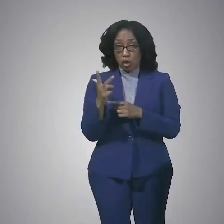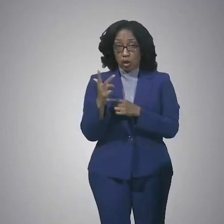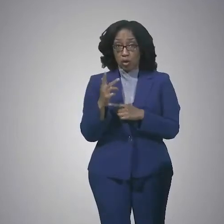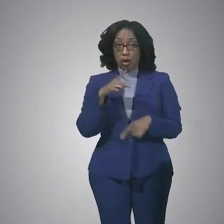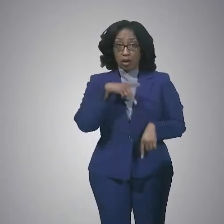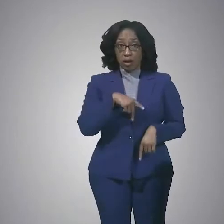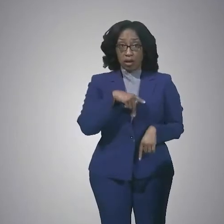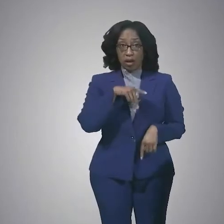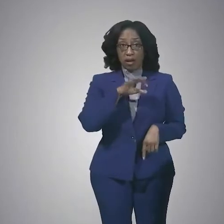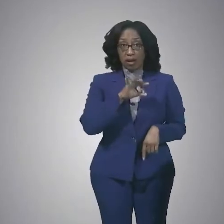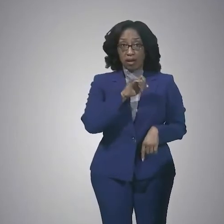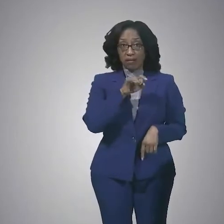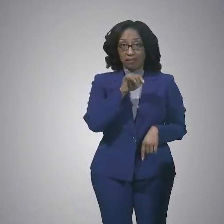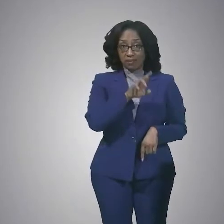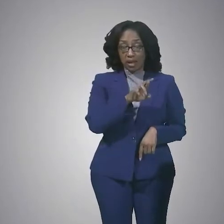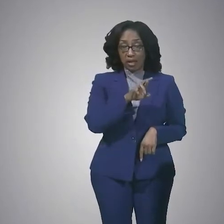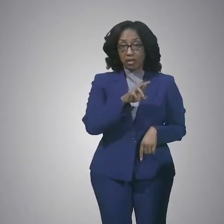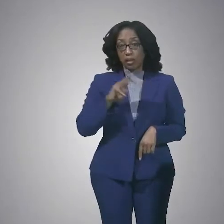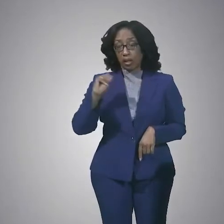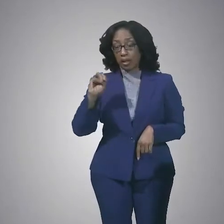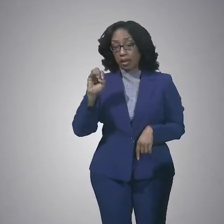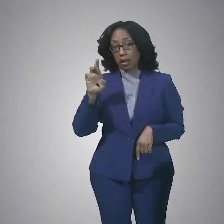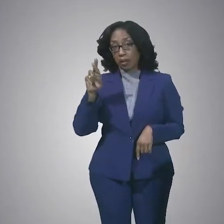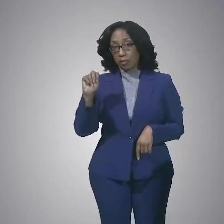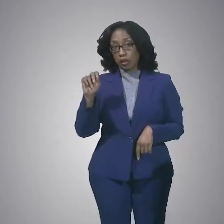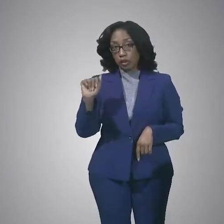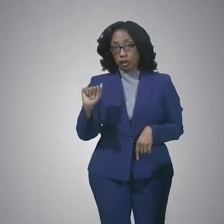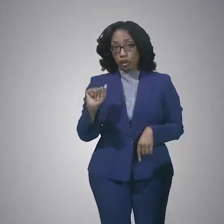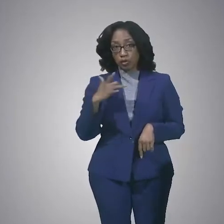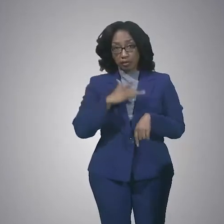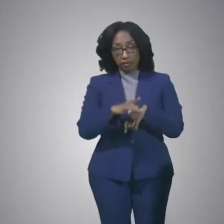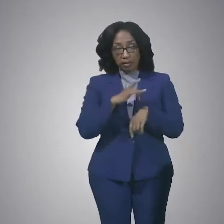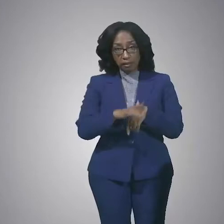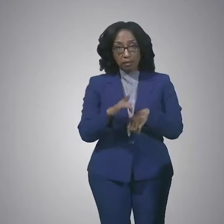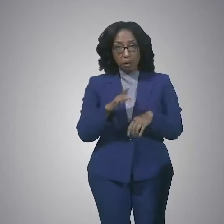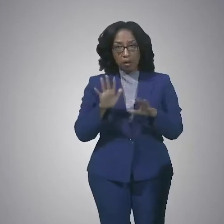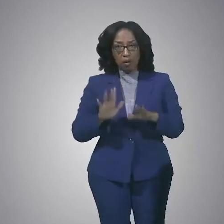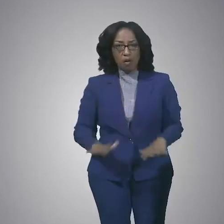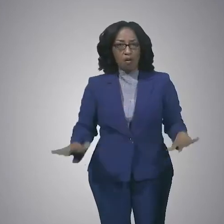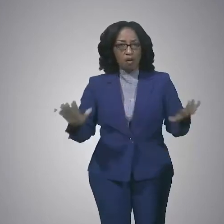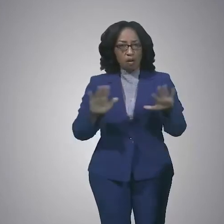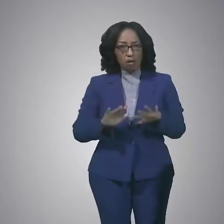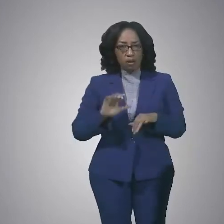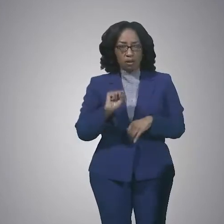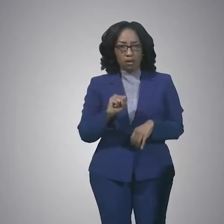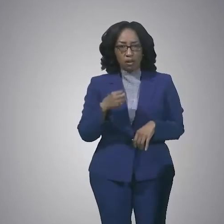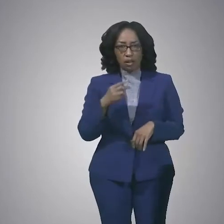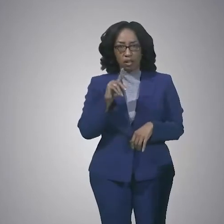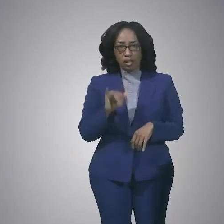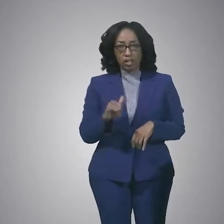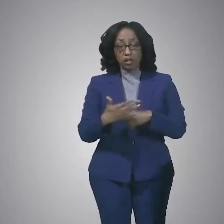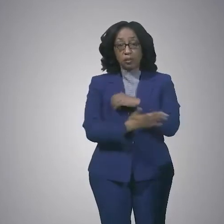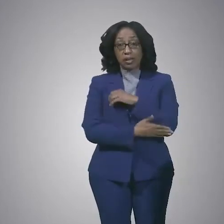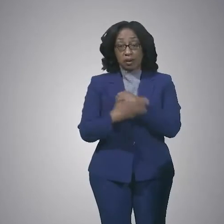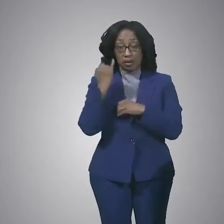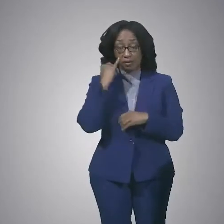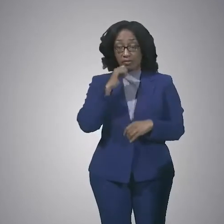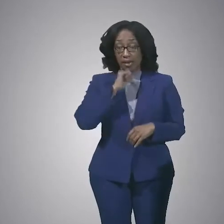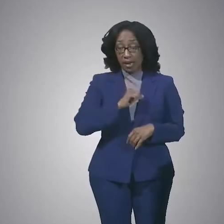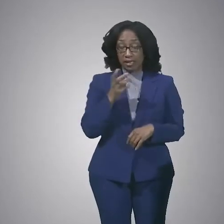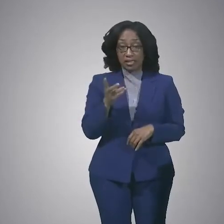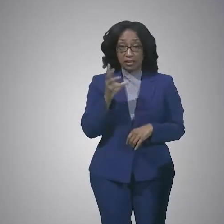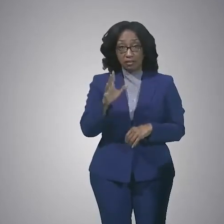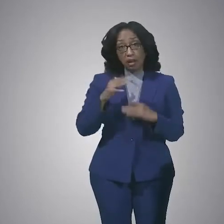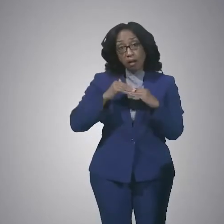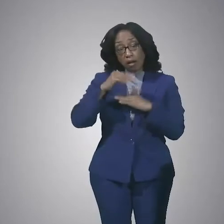Pfizer and Moderna vaccines are now available at vaccination sites throughout Shelby County. Anyone over 65